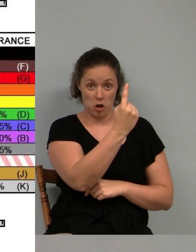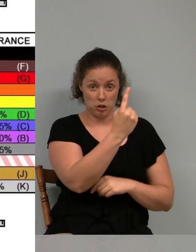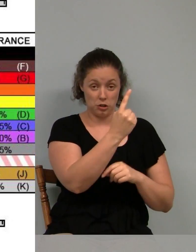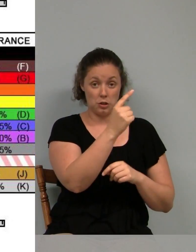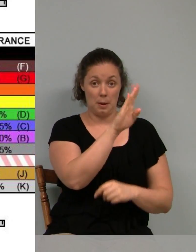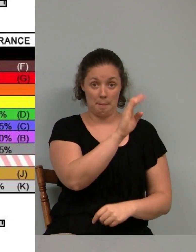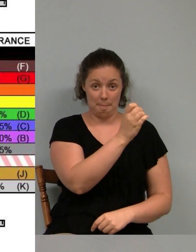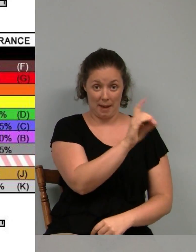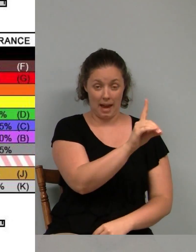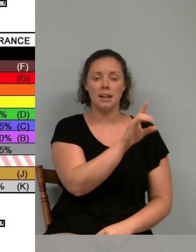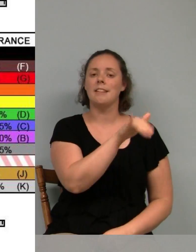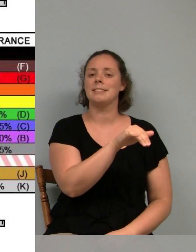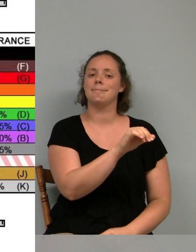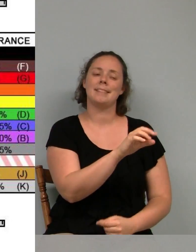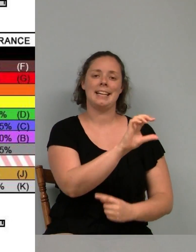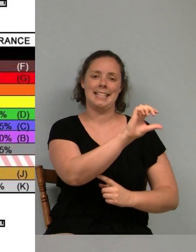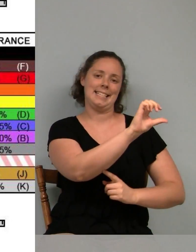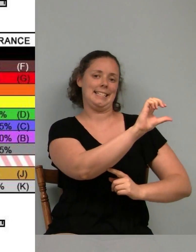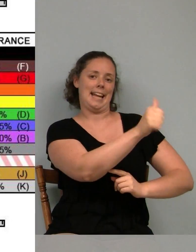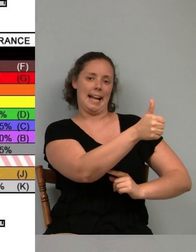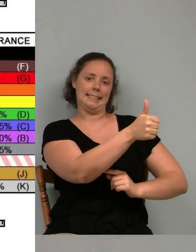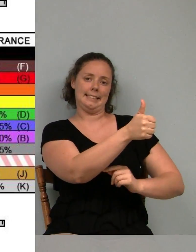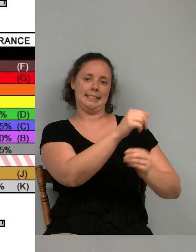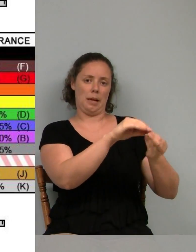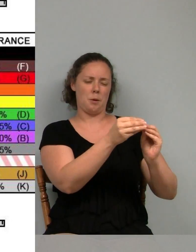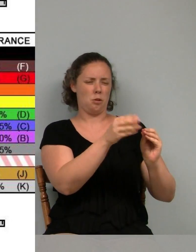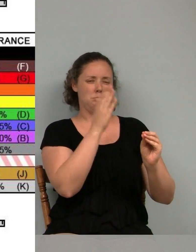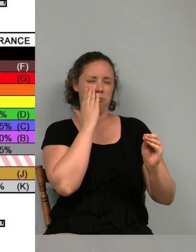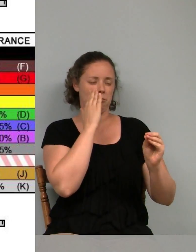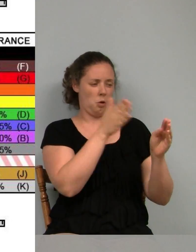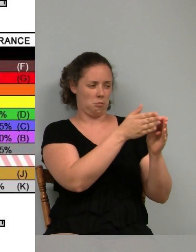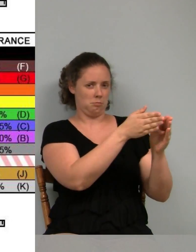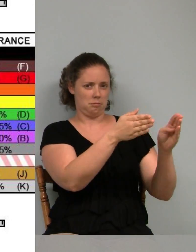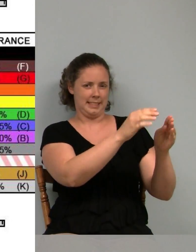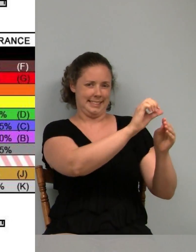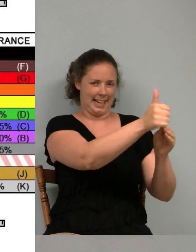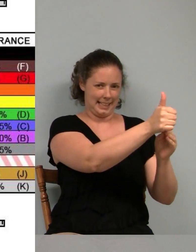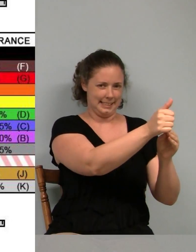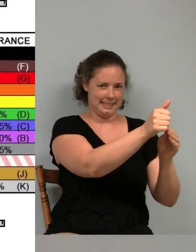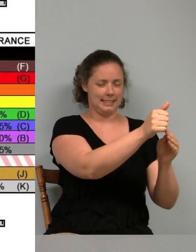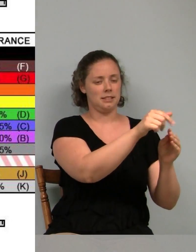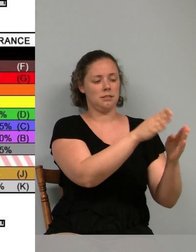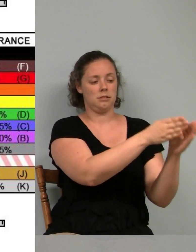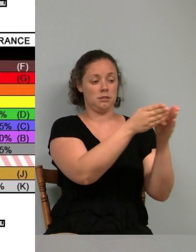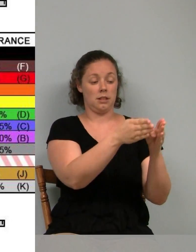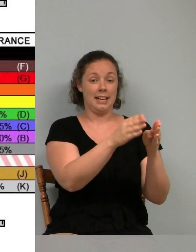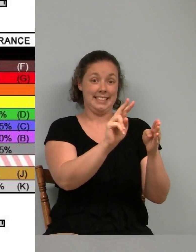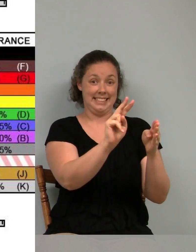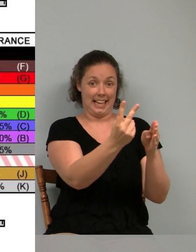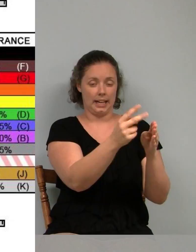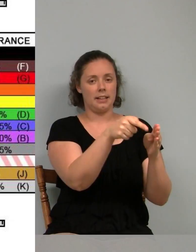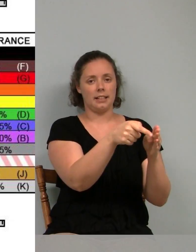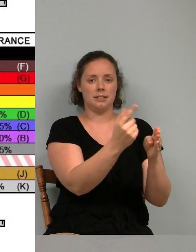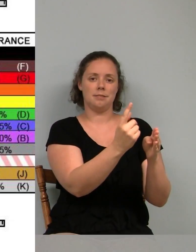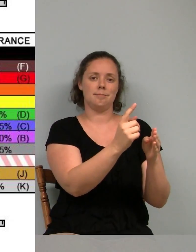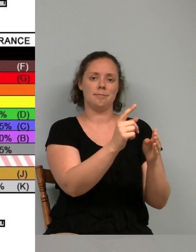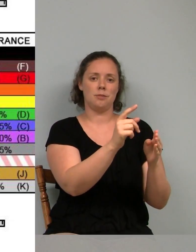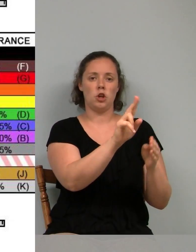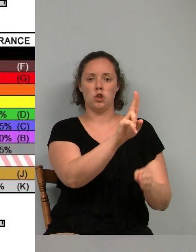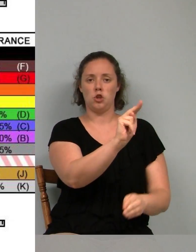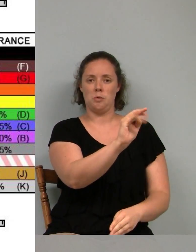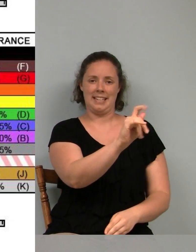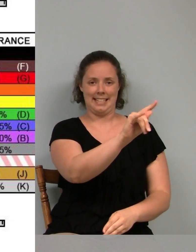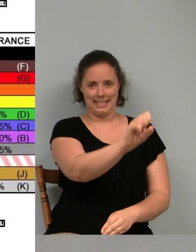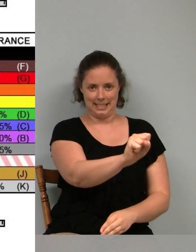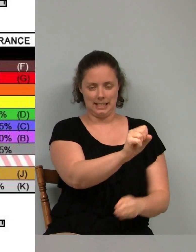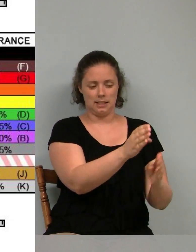the tens digit of the resistance value. The second band is the units digit of the resistance